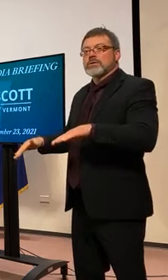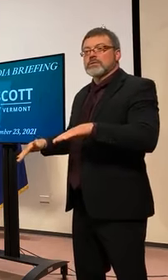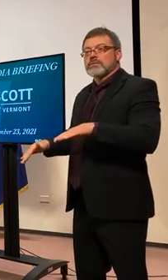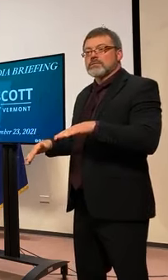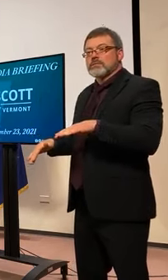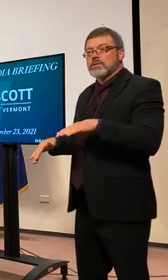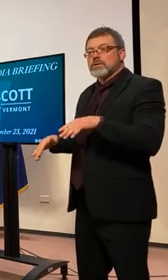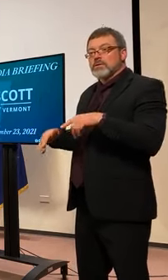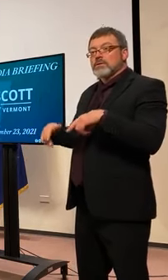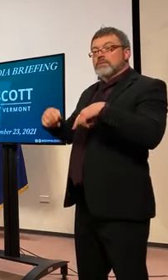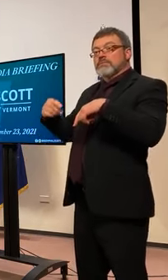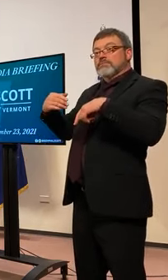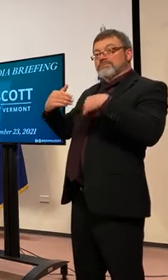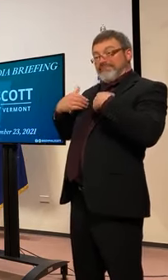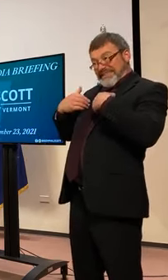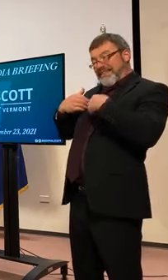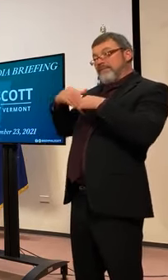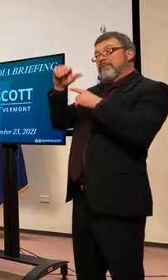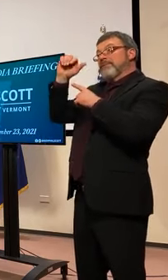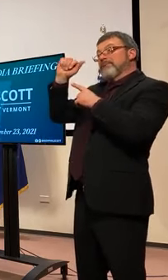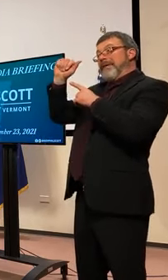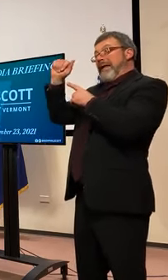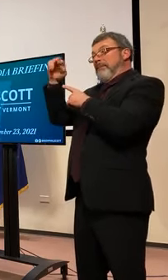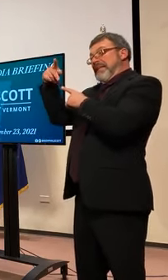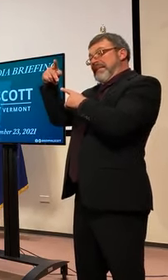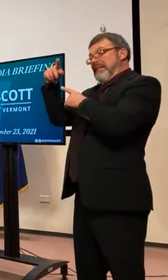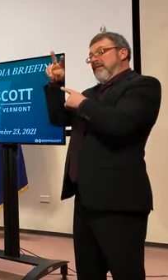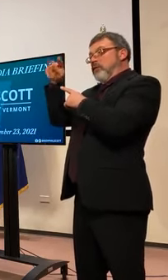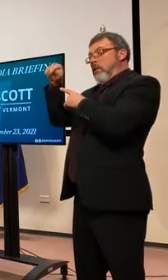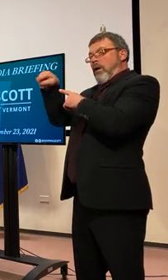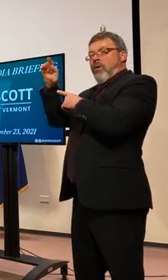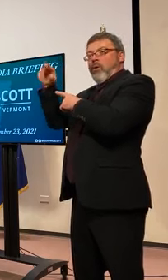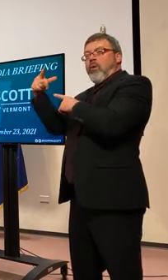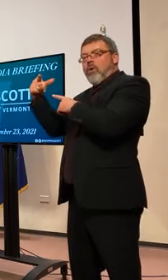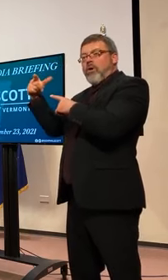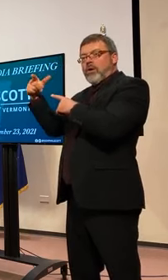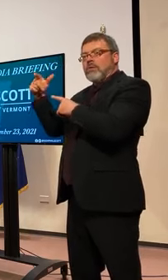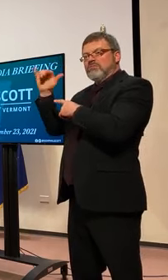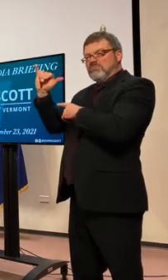aapvermont.org. To make a vaccine appointment, visit